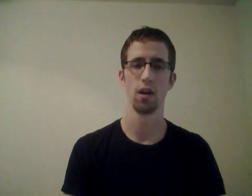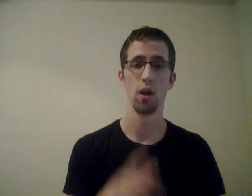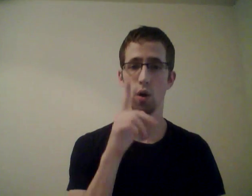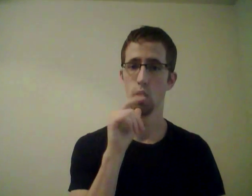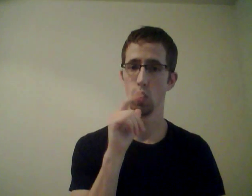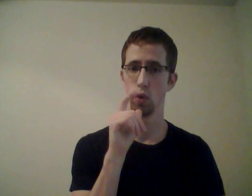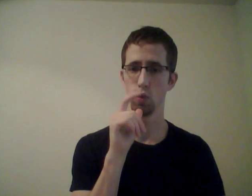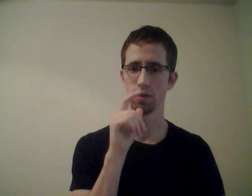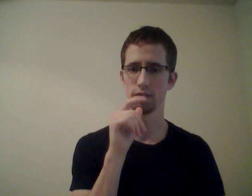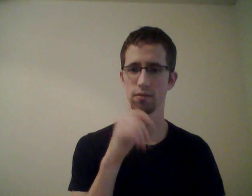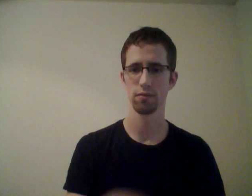who,